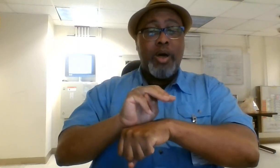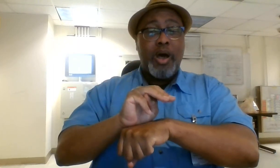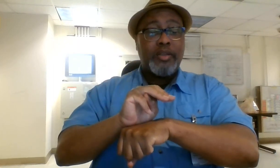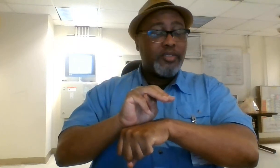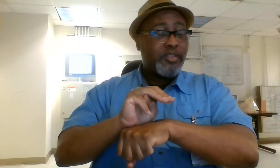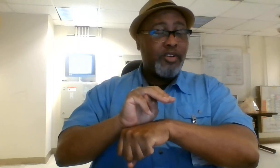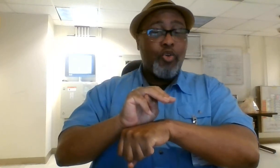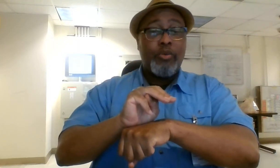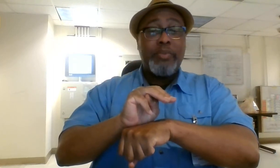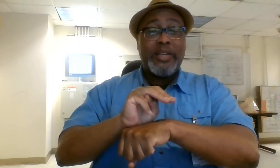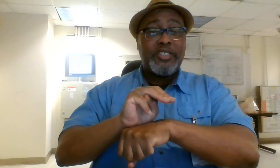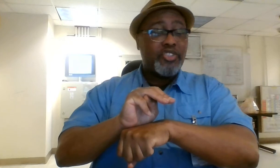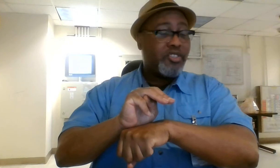Mosque. Or masjid.